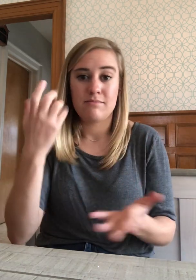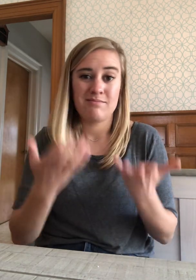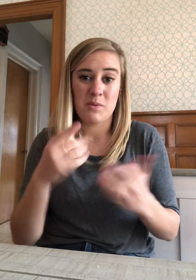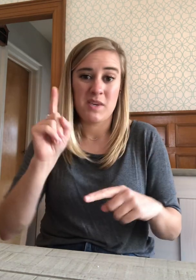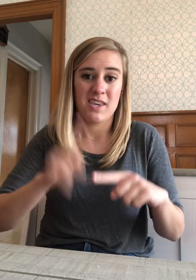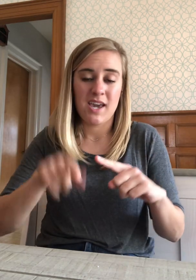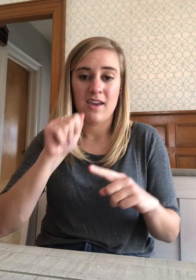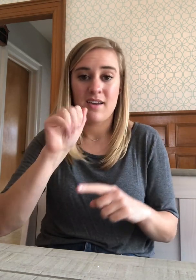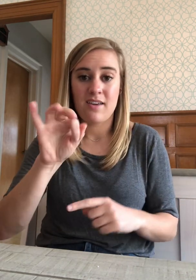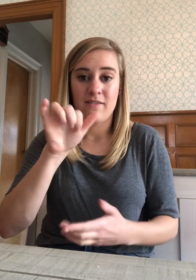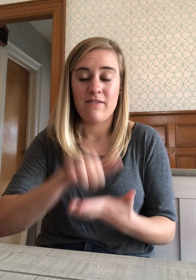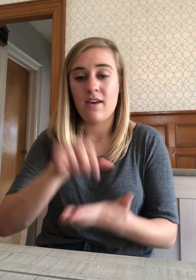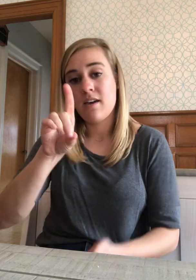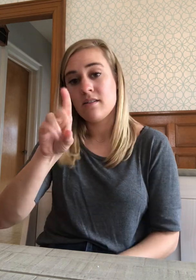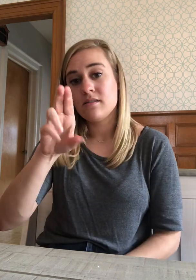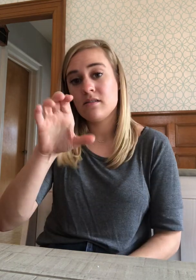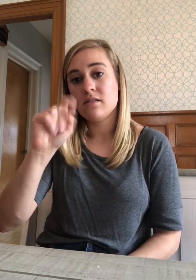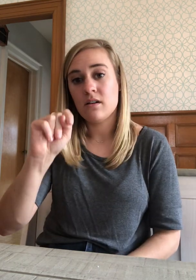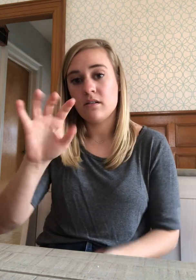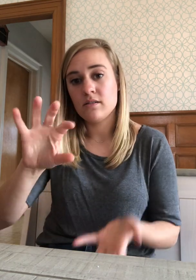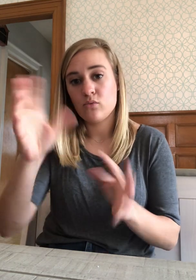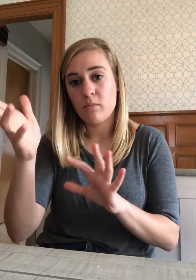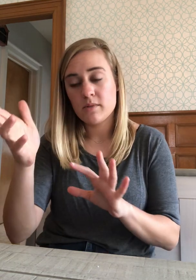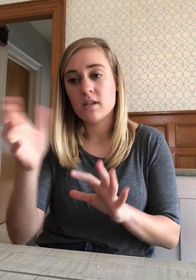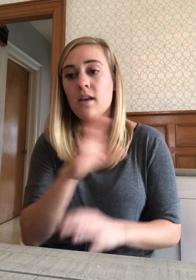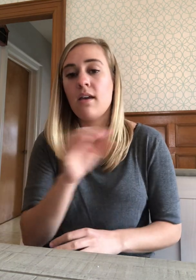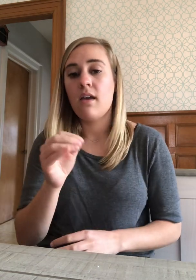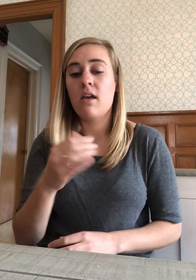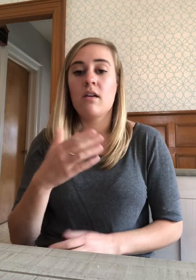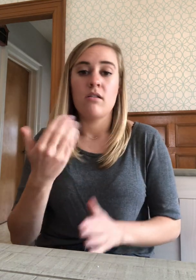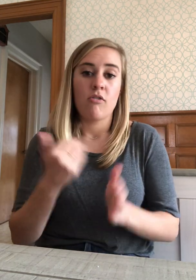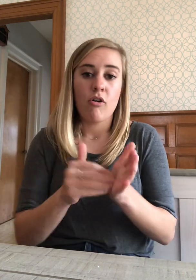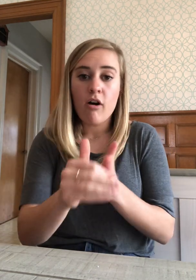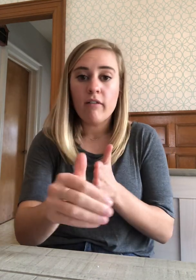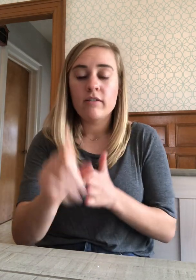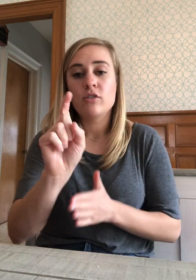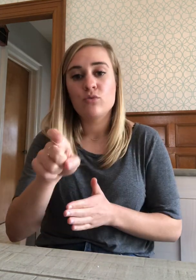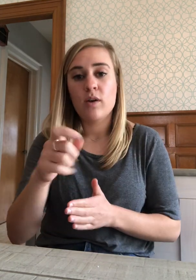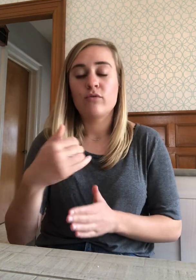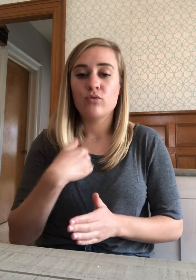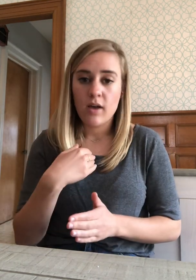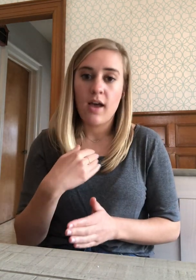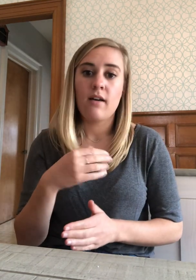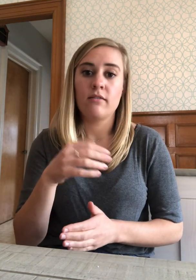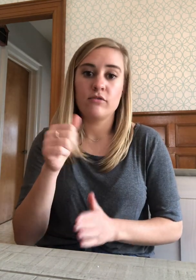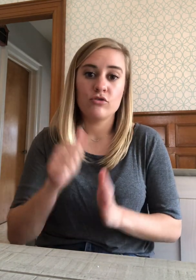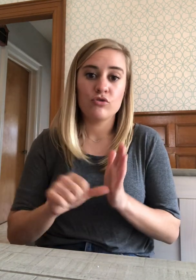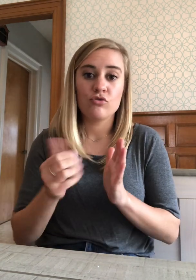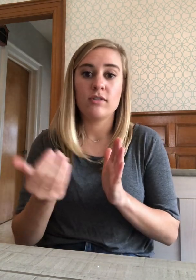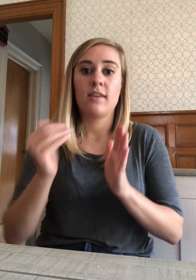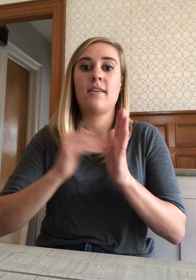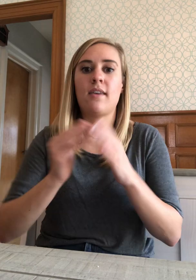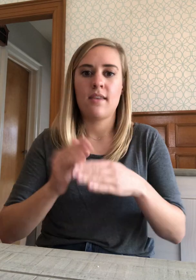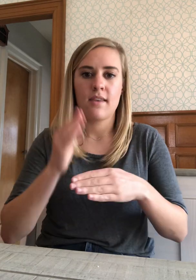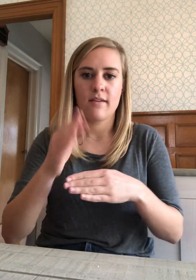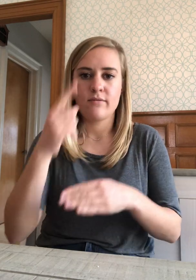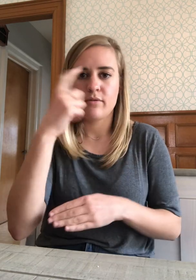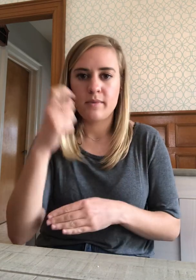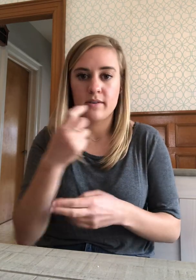duct is disrupted. And oftentimes you need revision surgery afterwards because the bones are so thin here